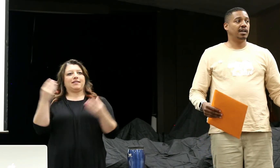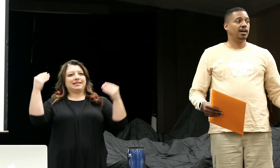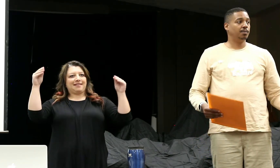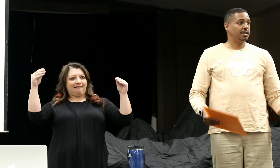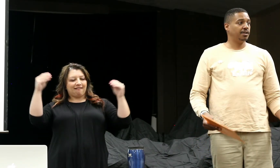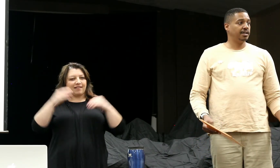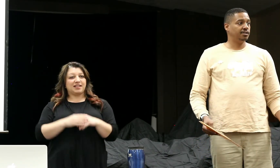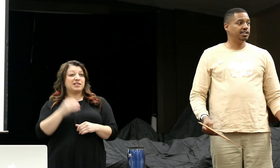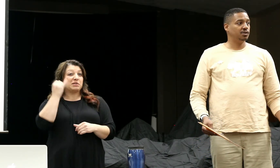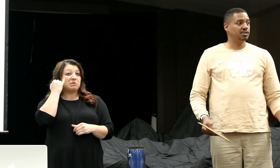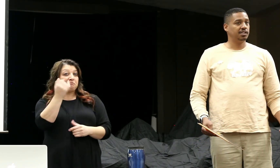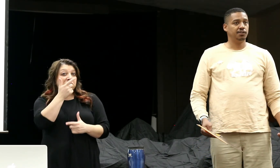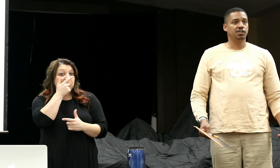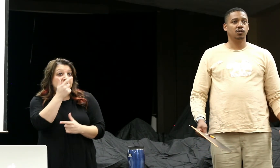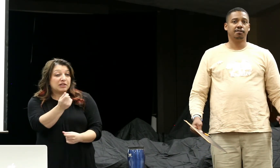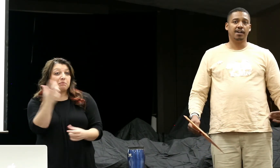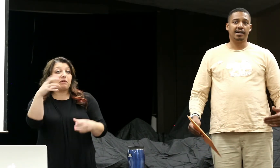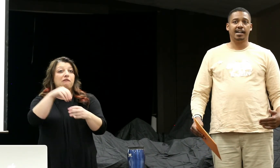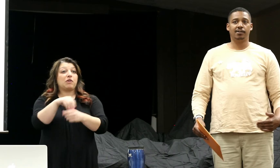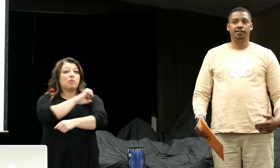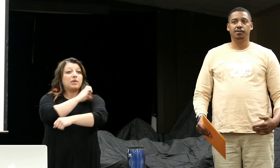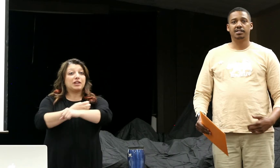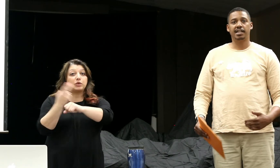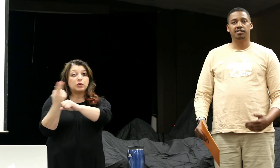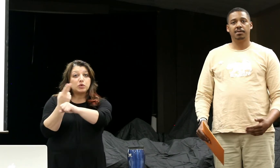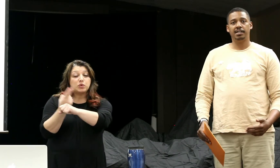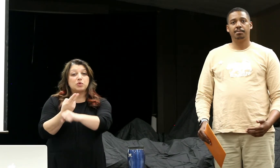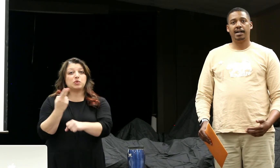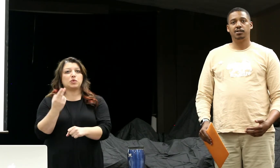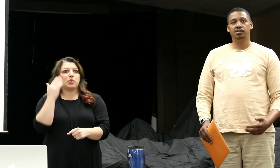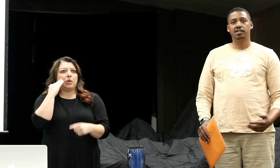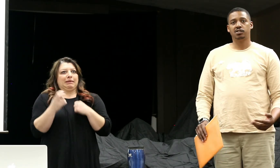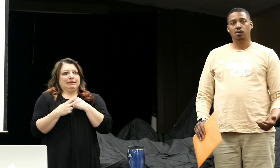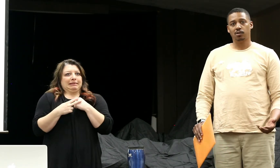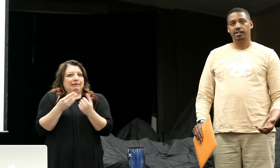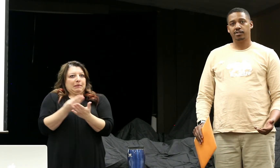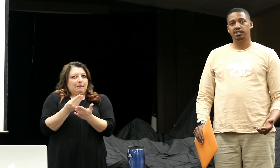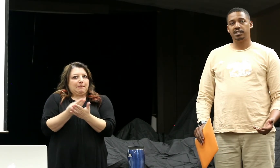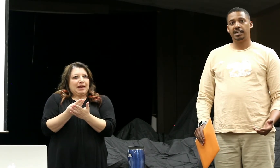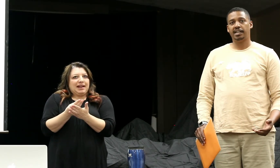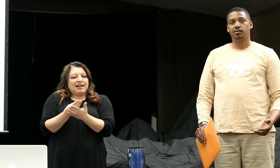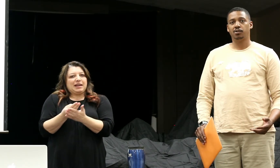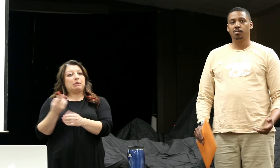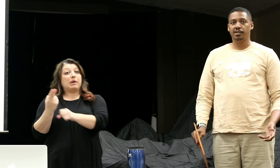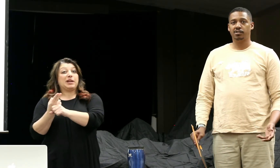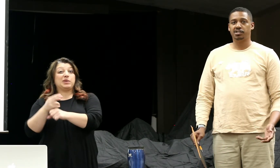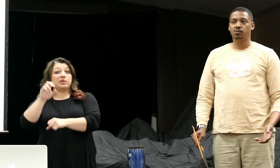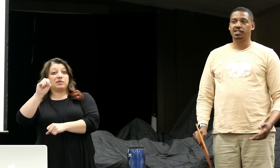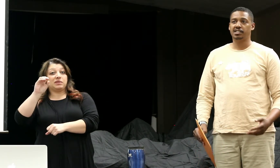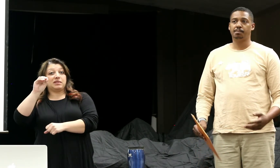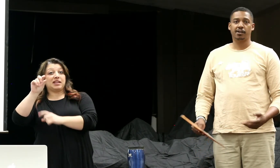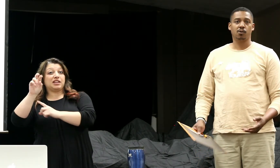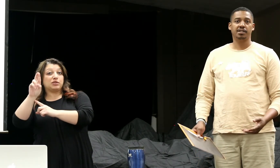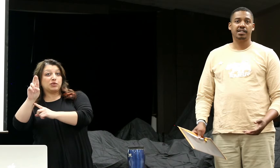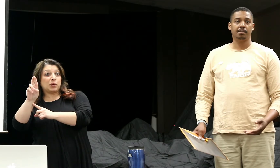help with your energy usage, if you just want to find out if you can save some money by using solar energy and renewable energy, which is better on the